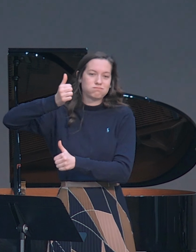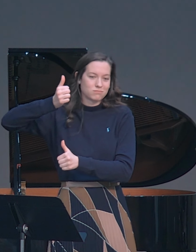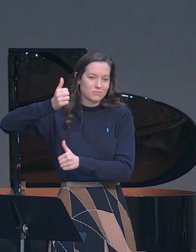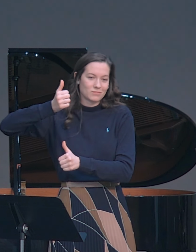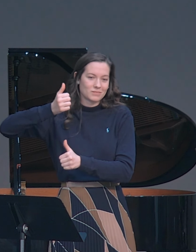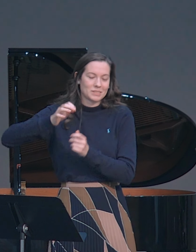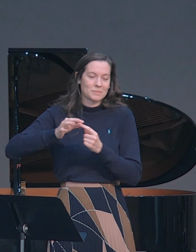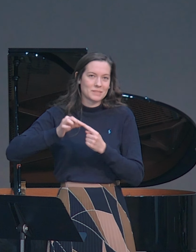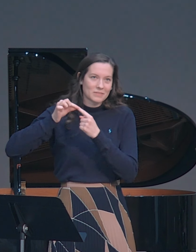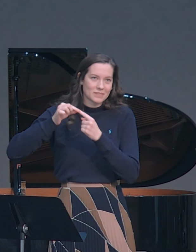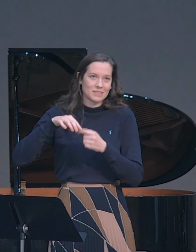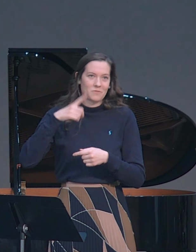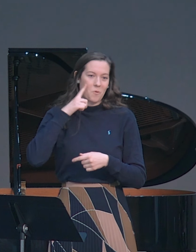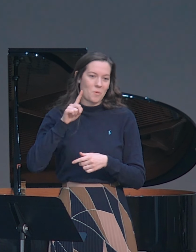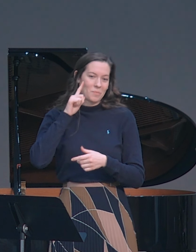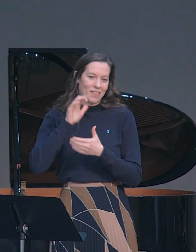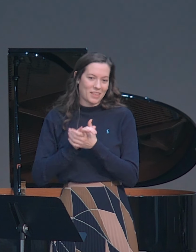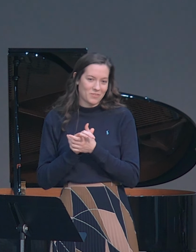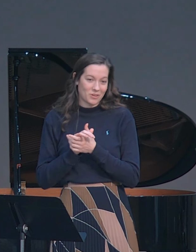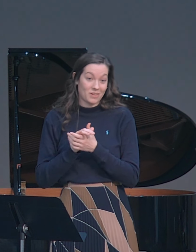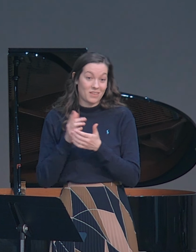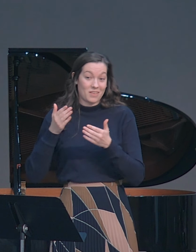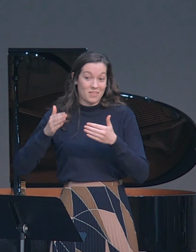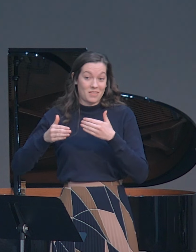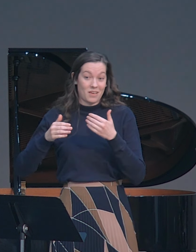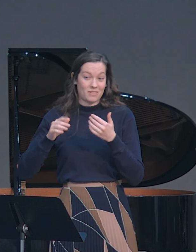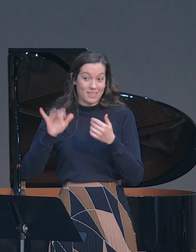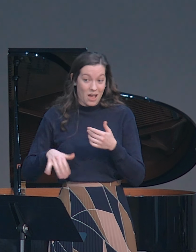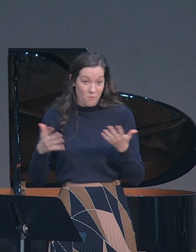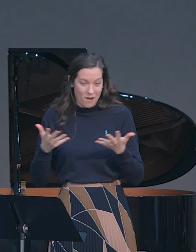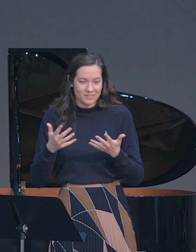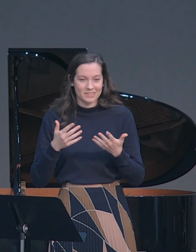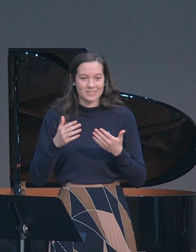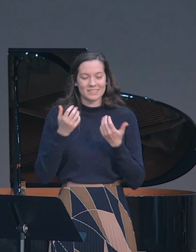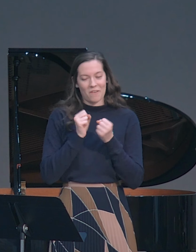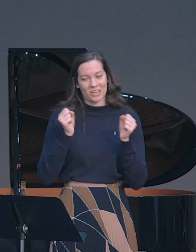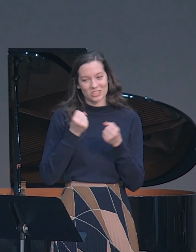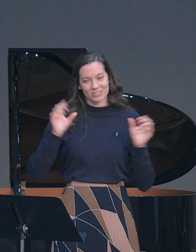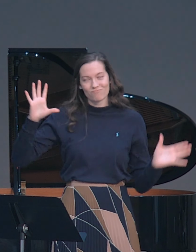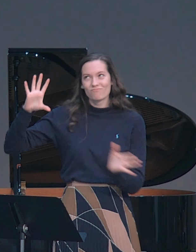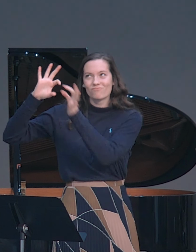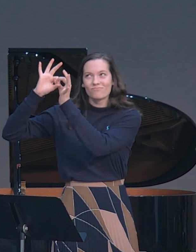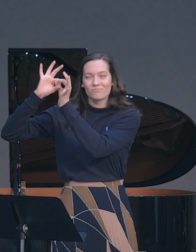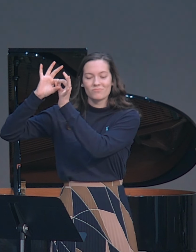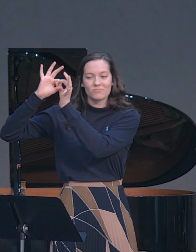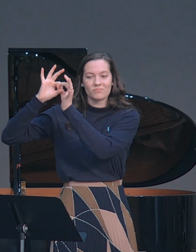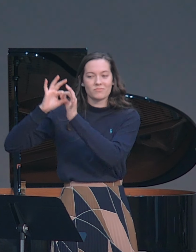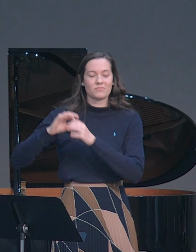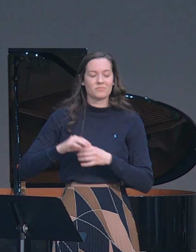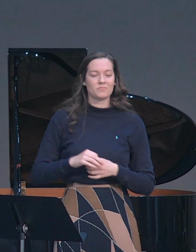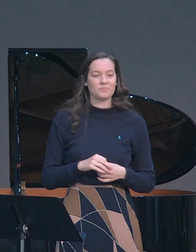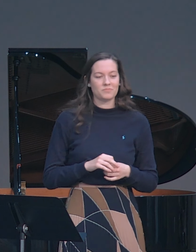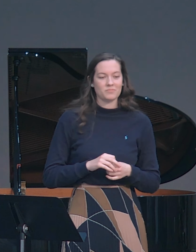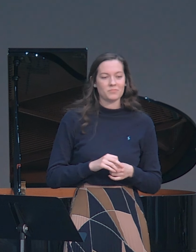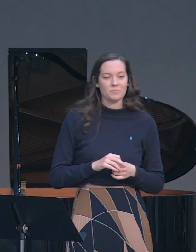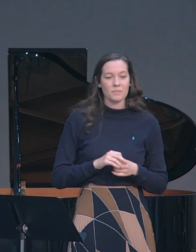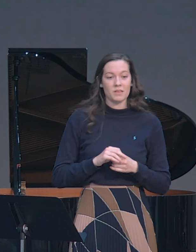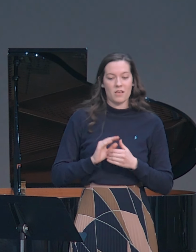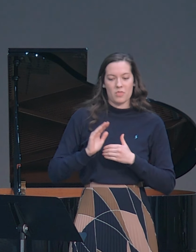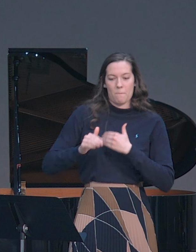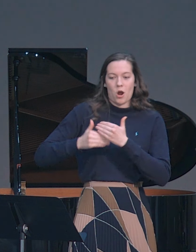believer. And that is the process of salvation, the transforming power of the gospel. And the process begins with